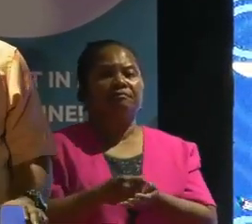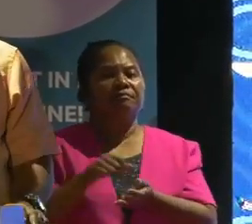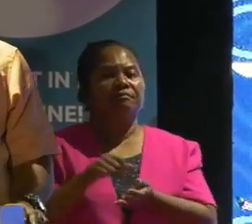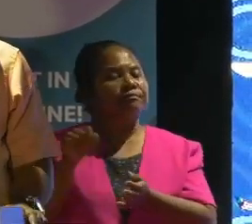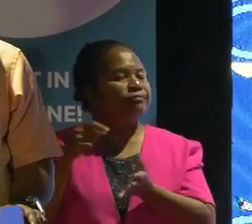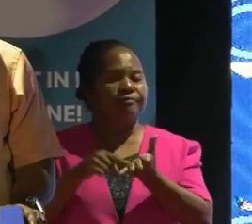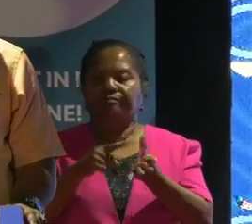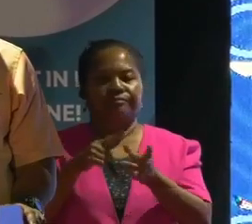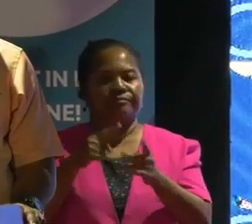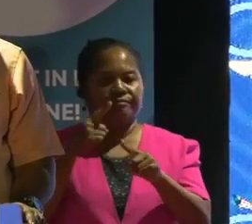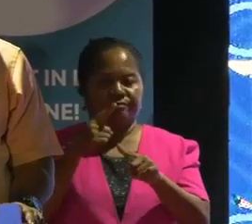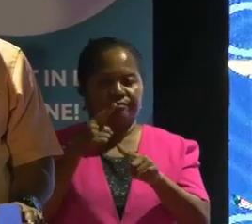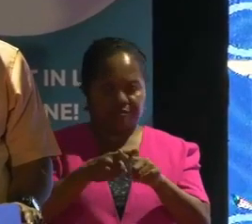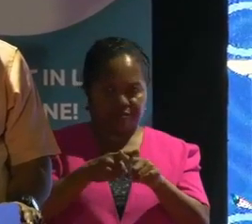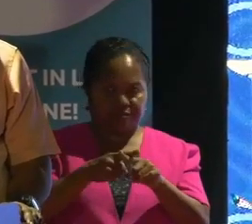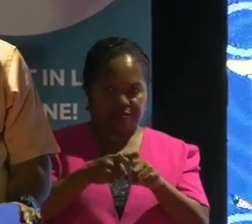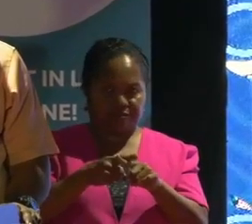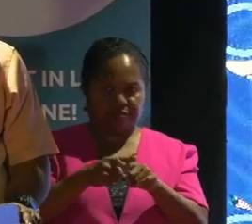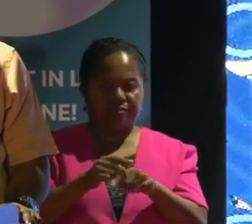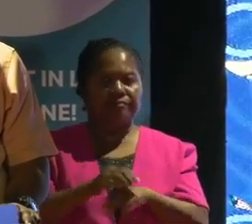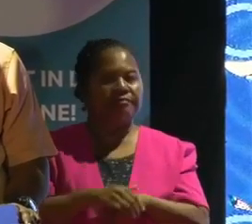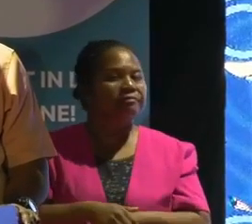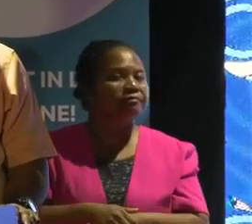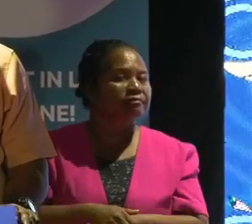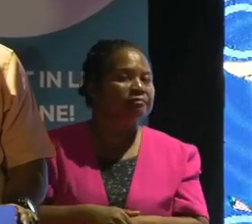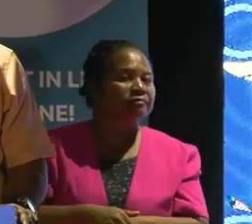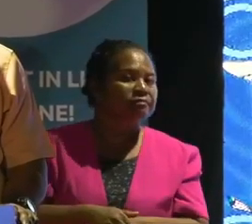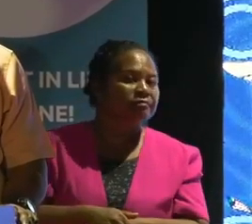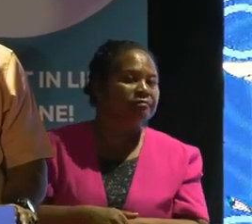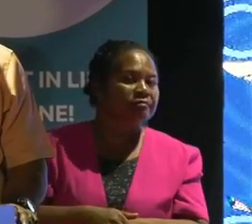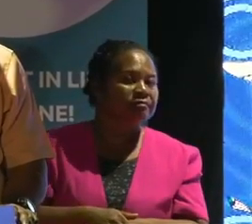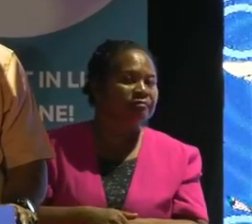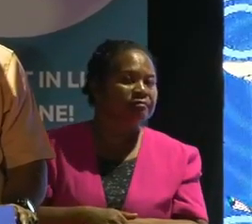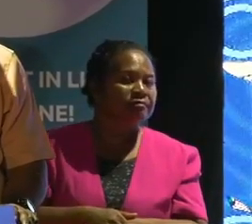not taxed, only the employer contribution.